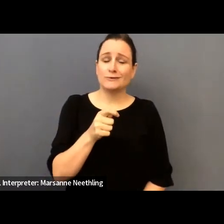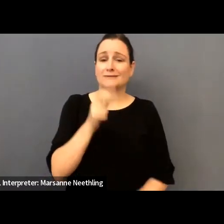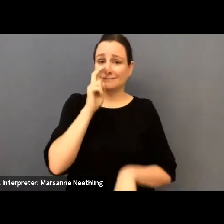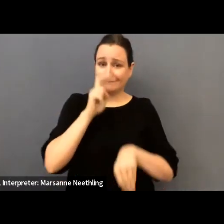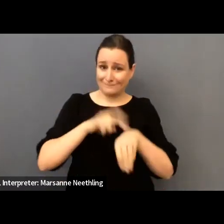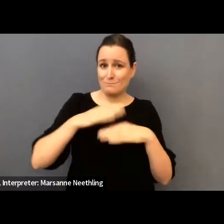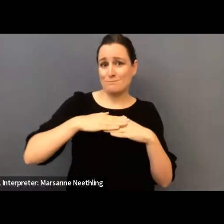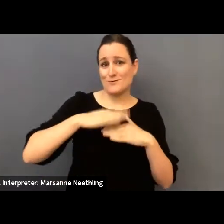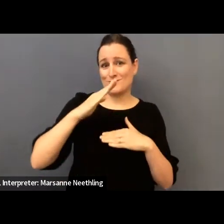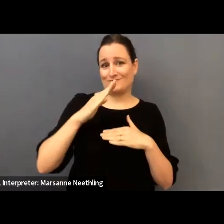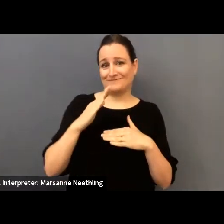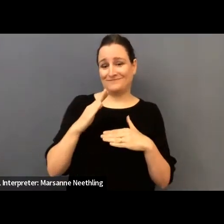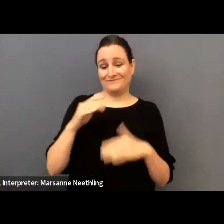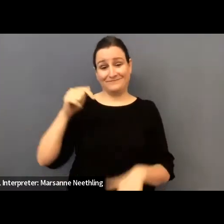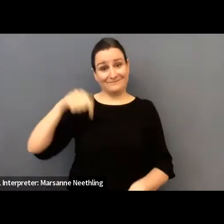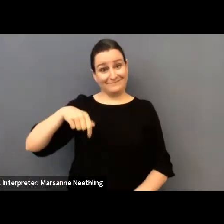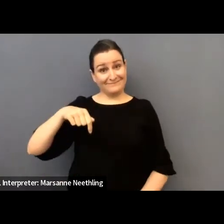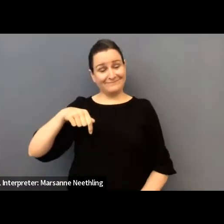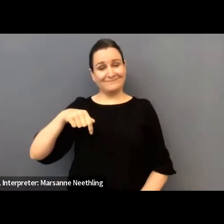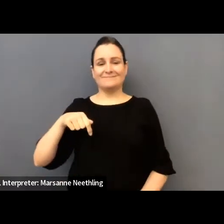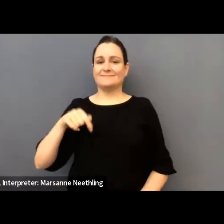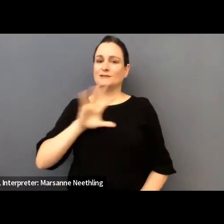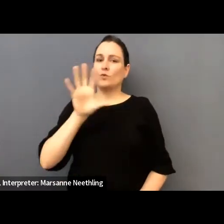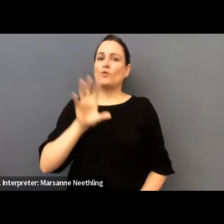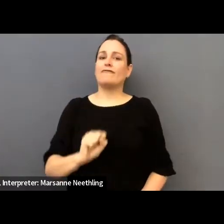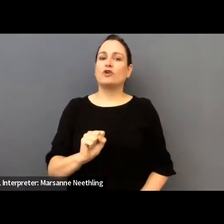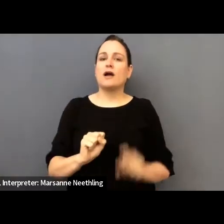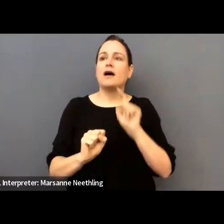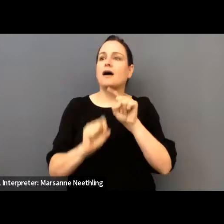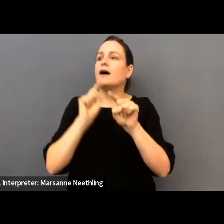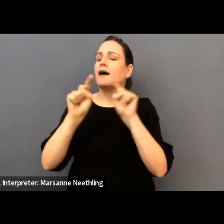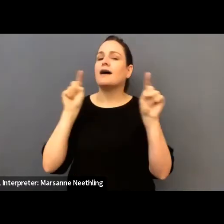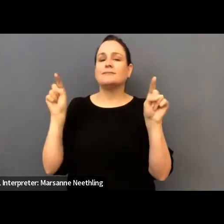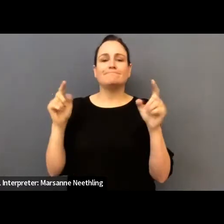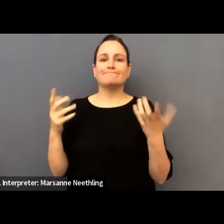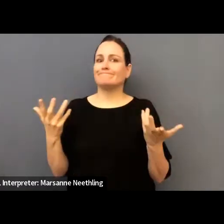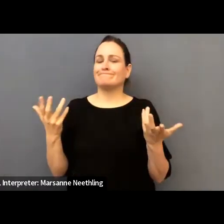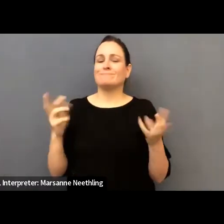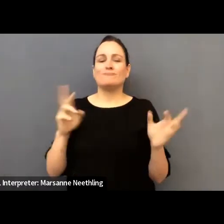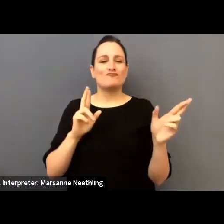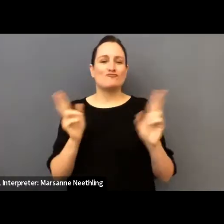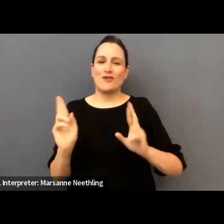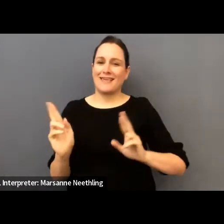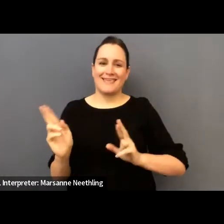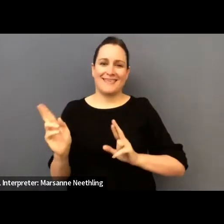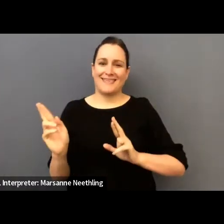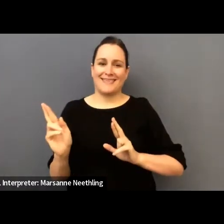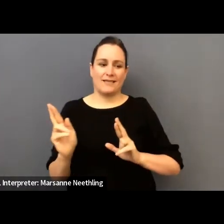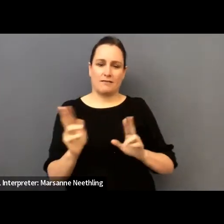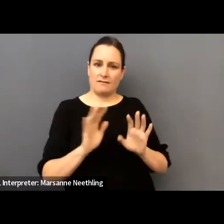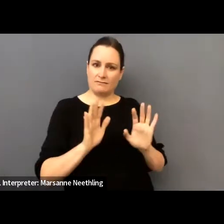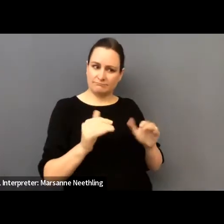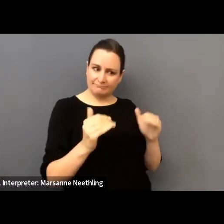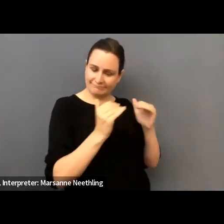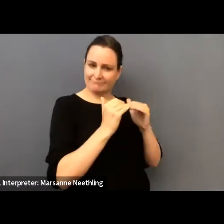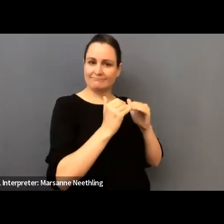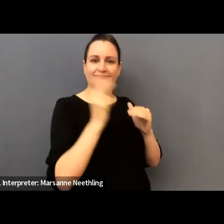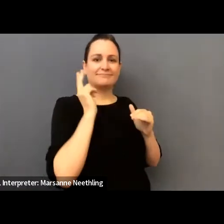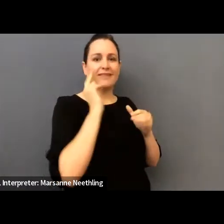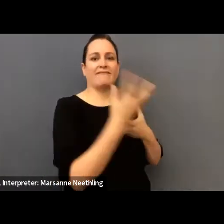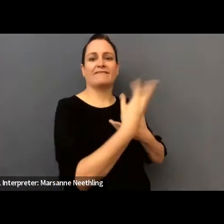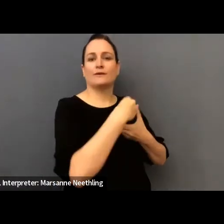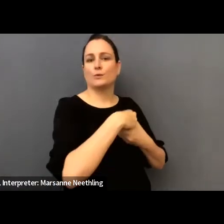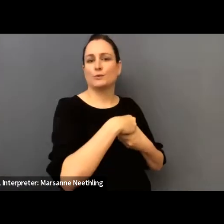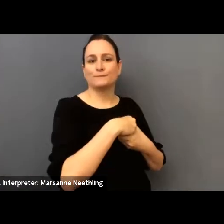are not ready as different institutions to maybe have the inclusion of deaf people specifically, that